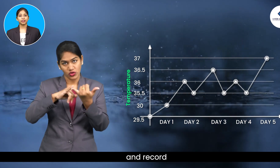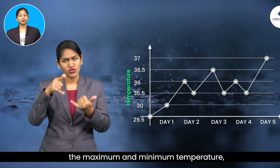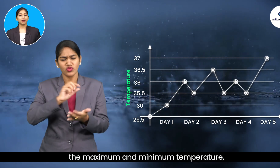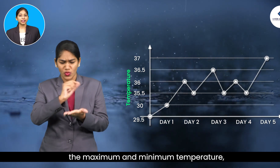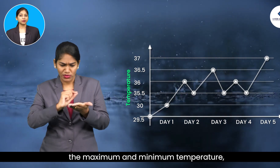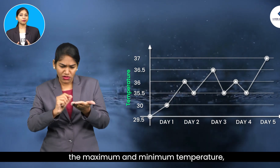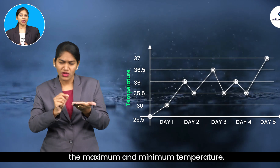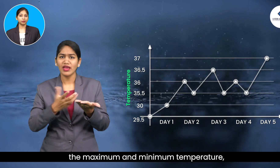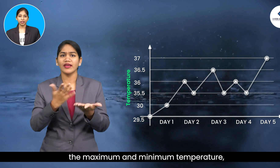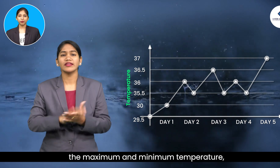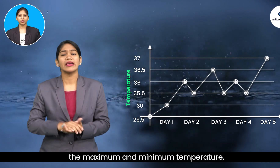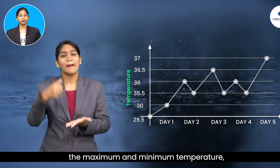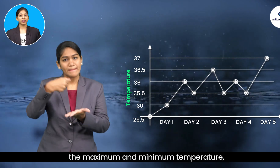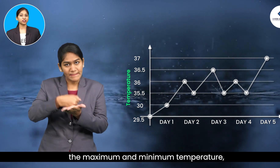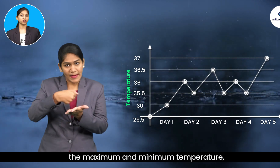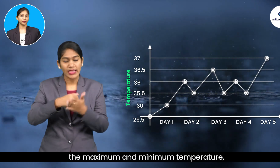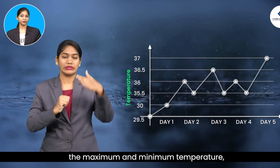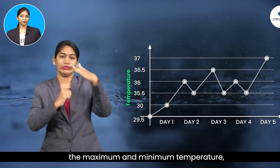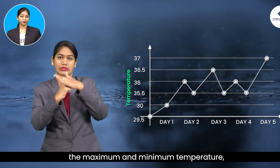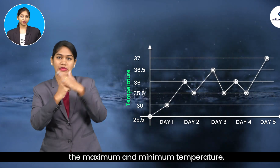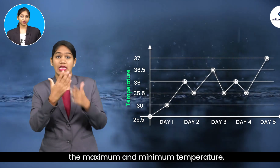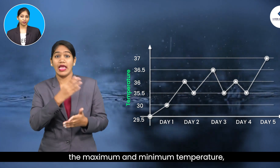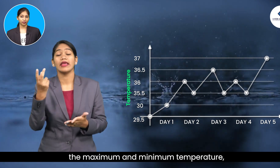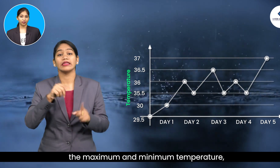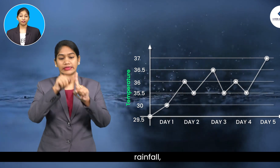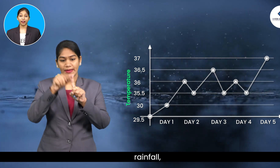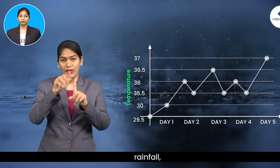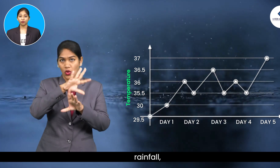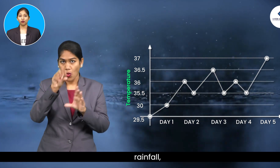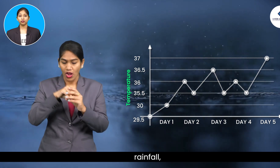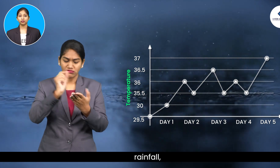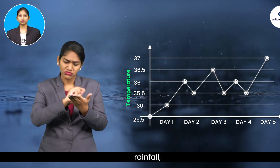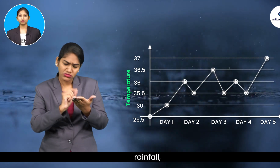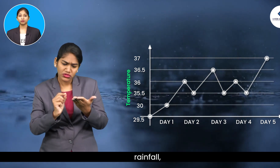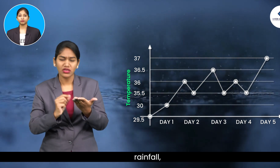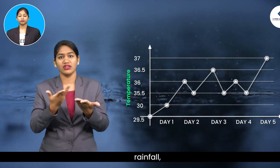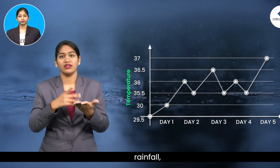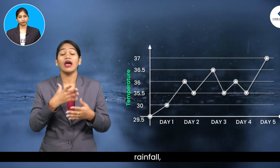The maximum and minimum temperature Rainfall